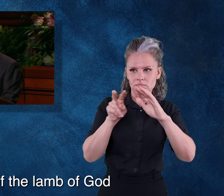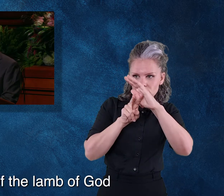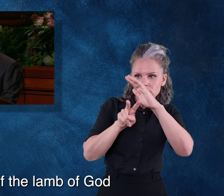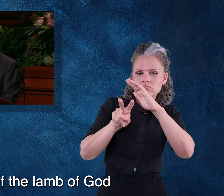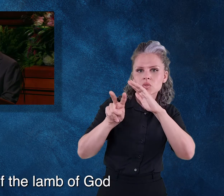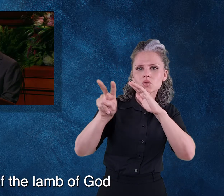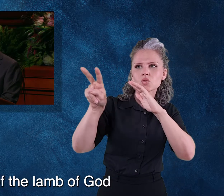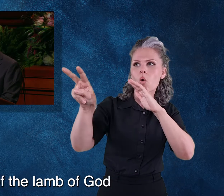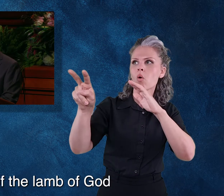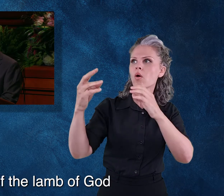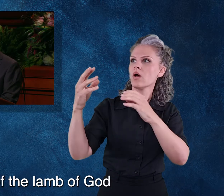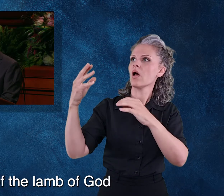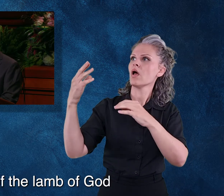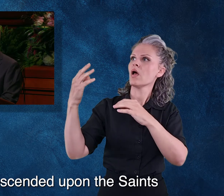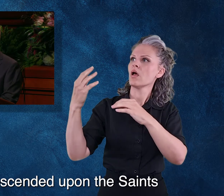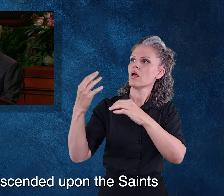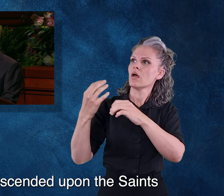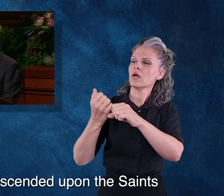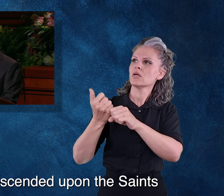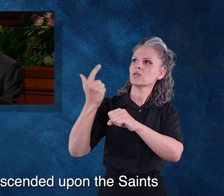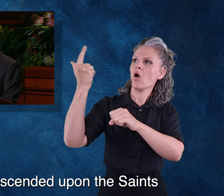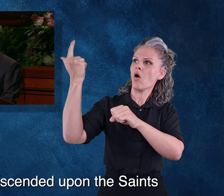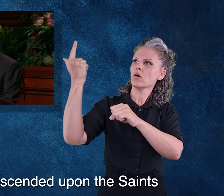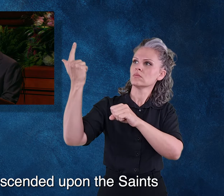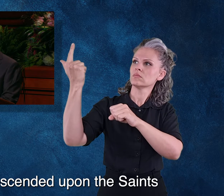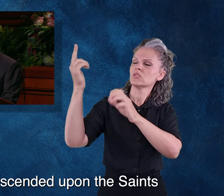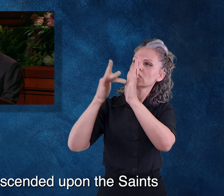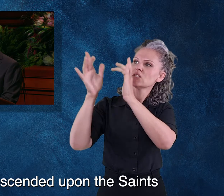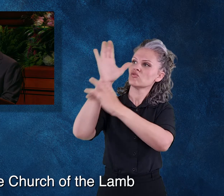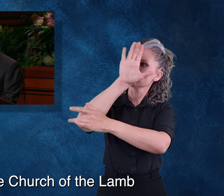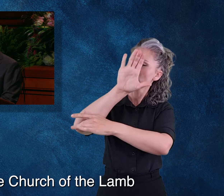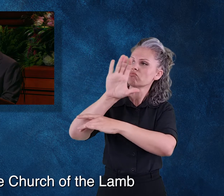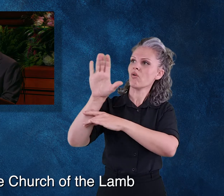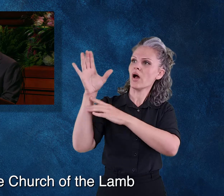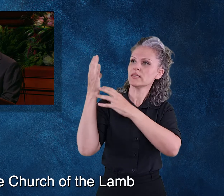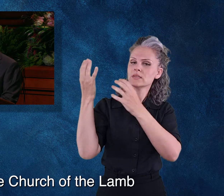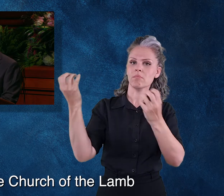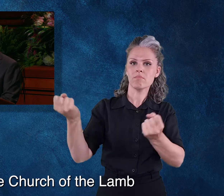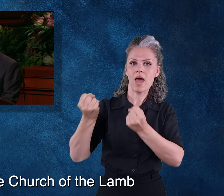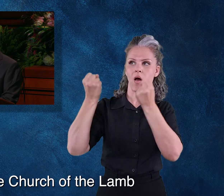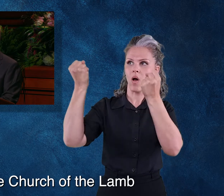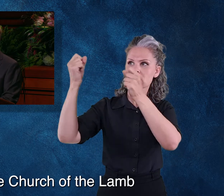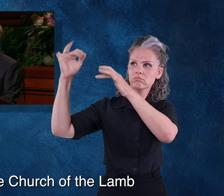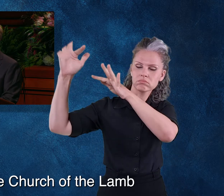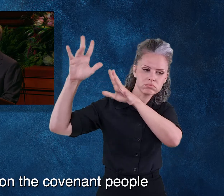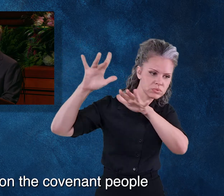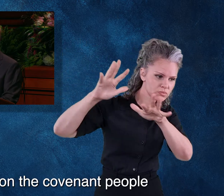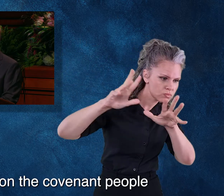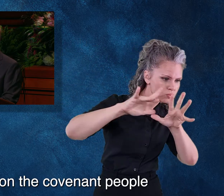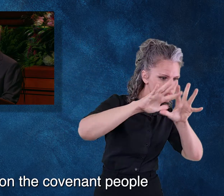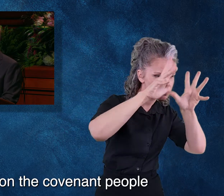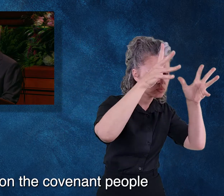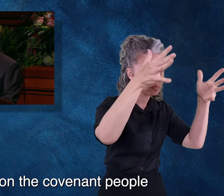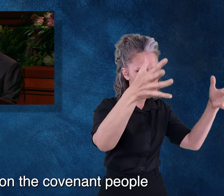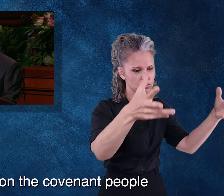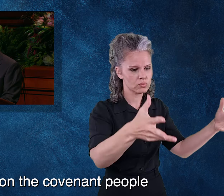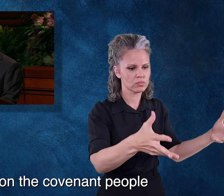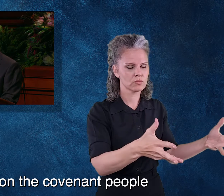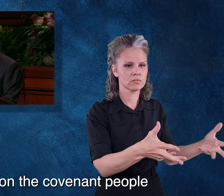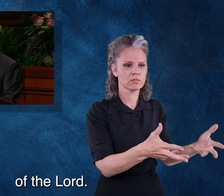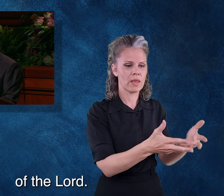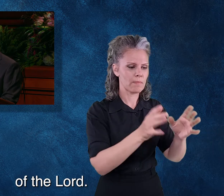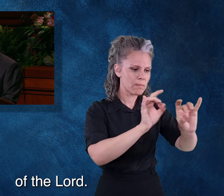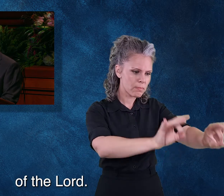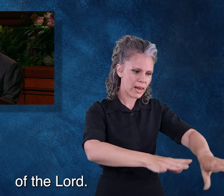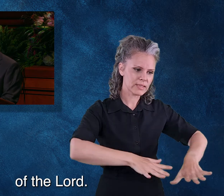of the Lamb of God, that it descended upon the saints of the Church of the Lamb and upon the covenant